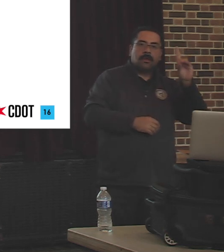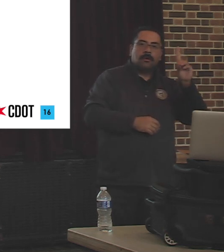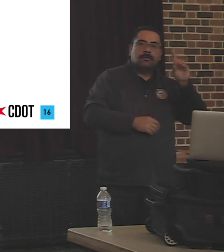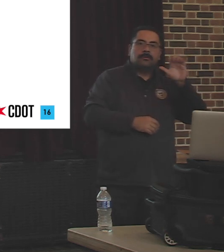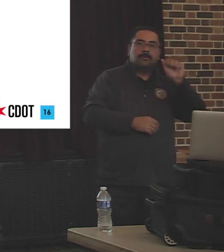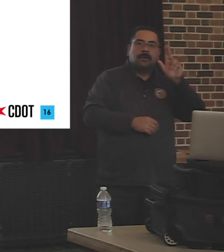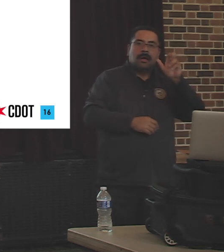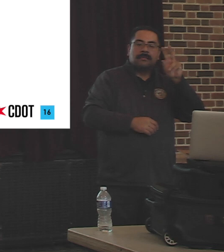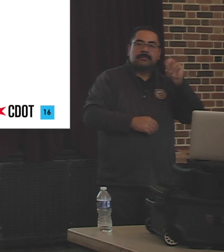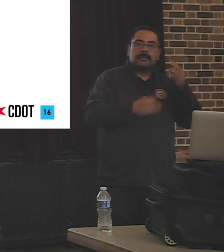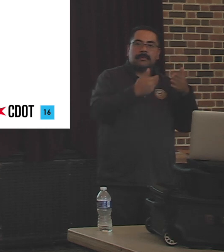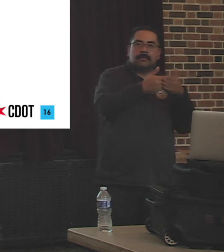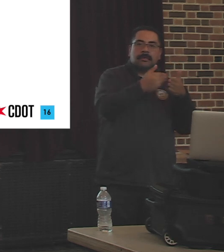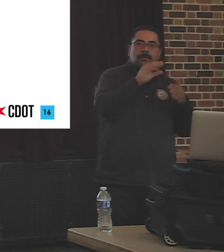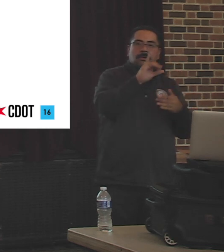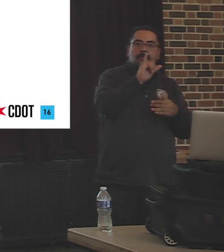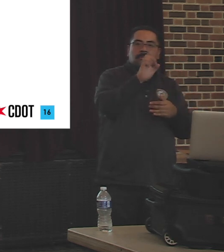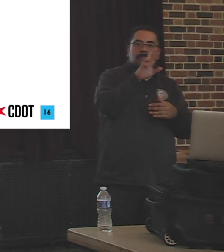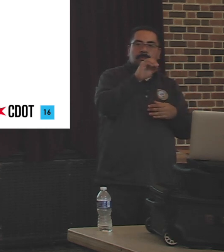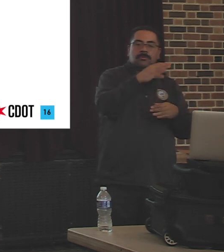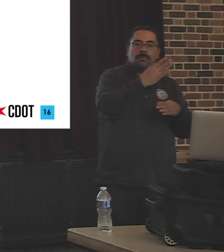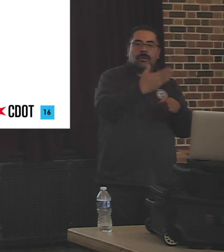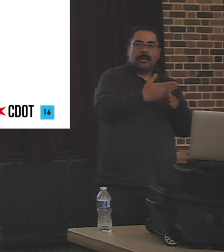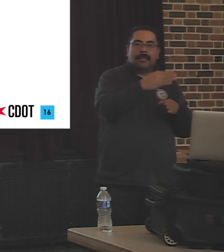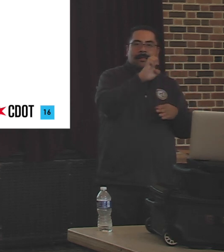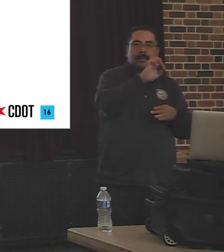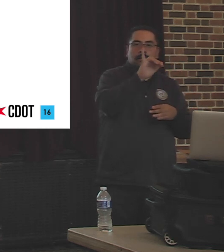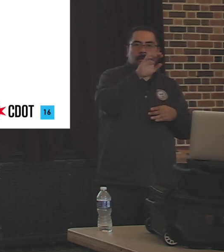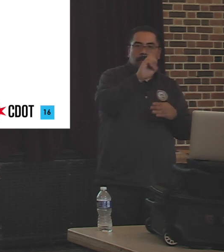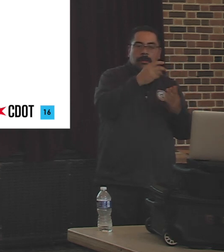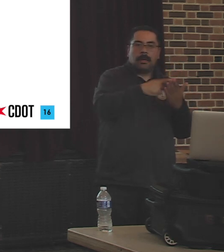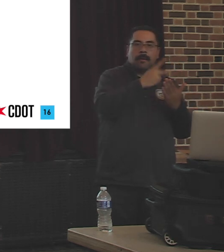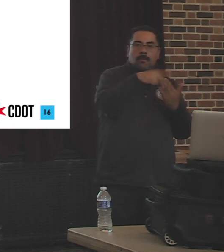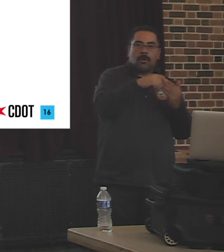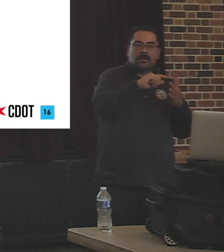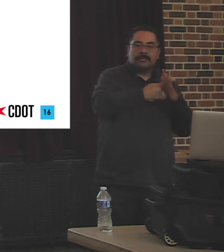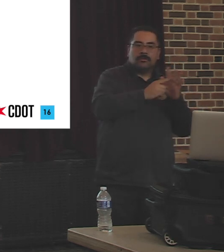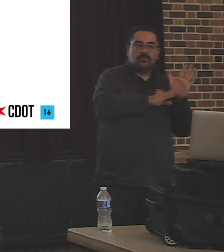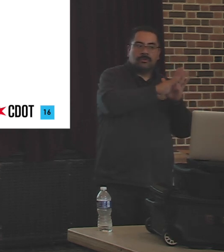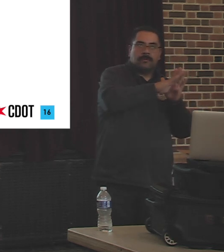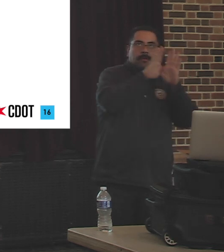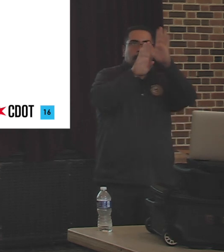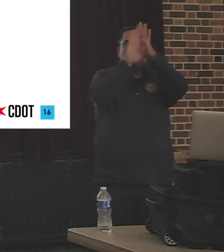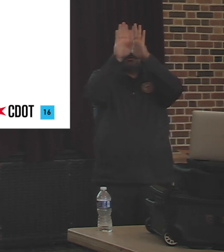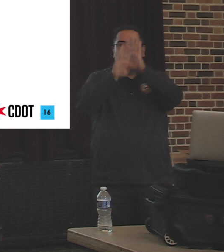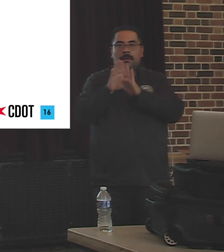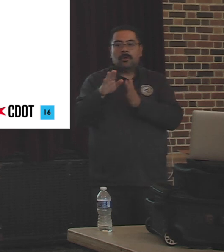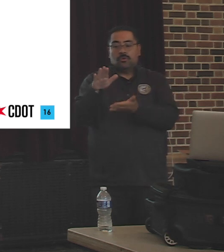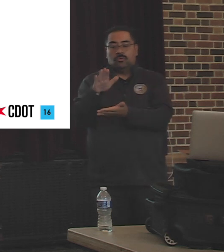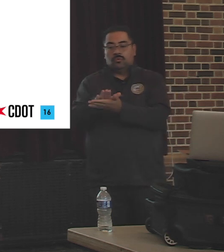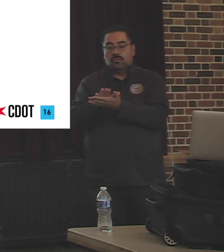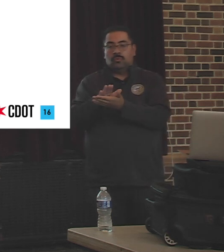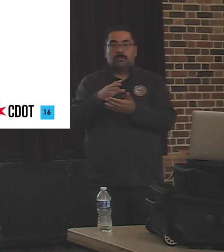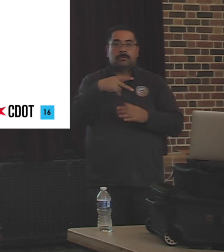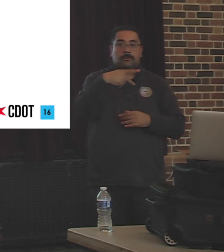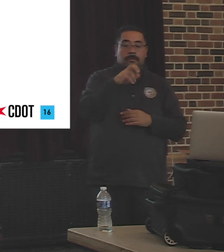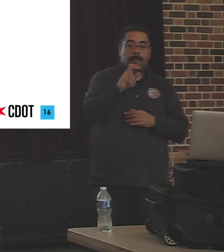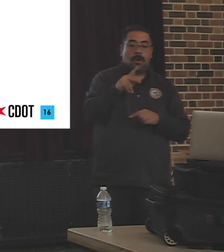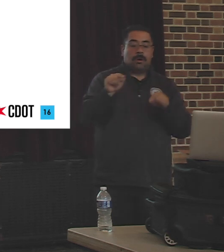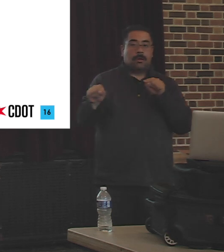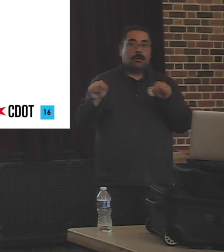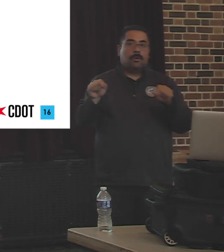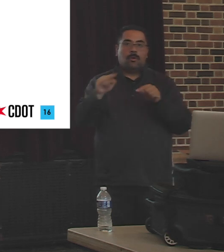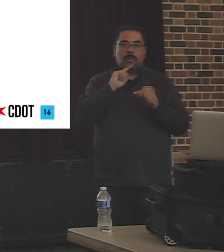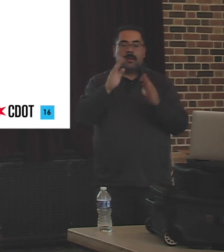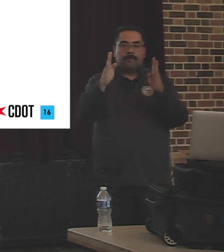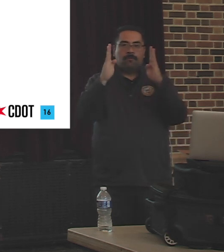of Cicero, around Cicero and Erie. So that's a program that we're continuing to develop, but schools and parks is really a focus of where